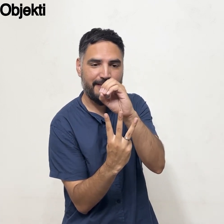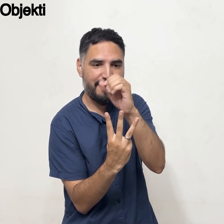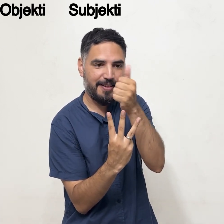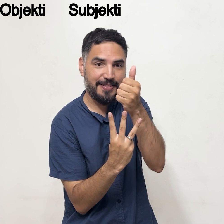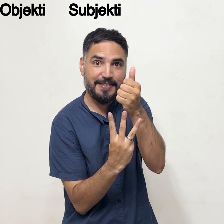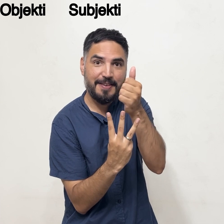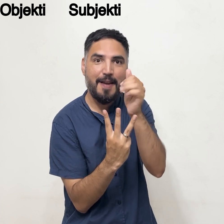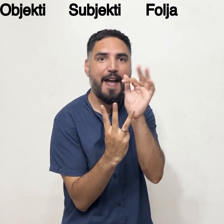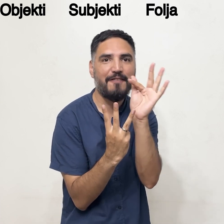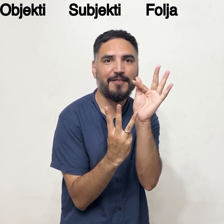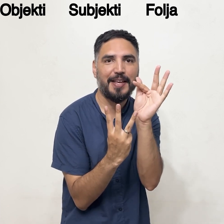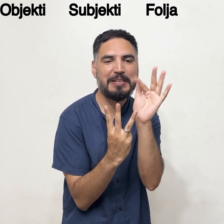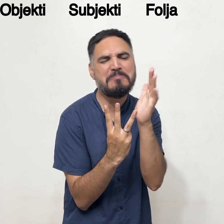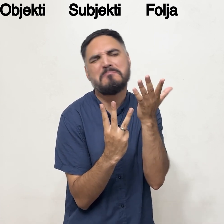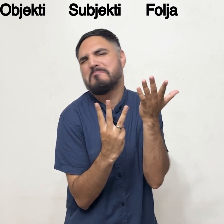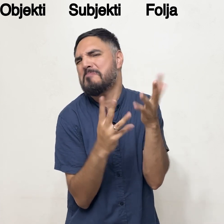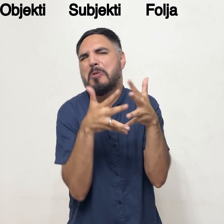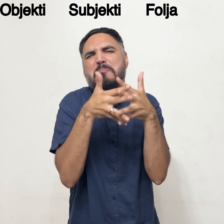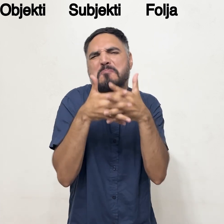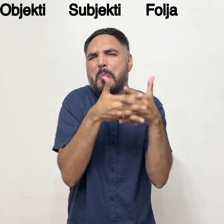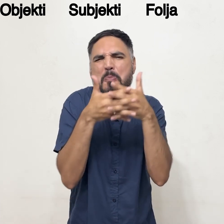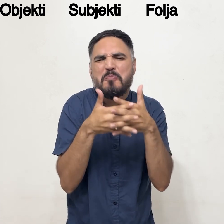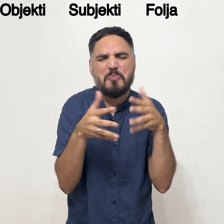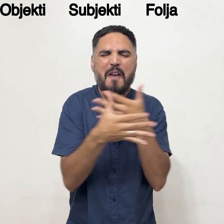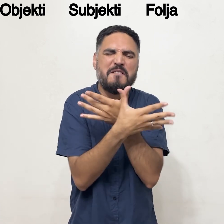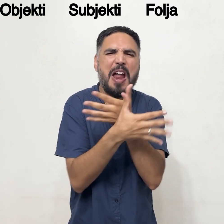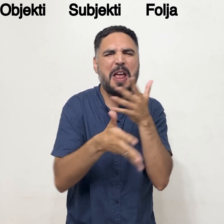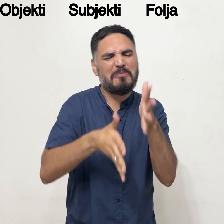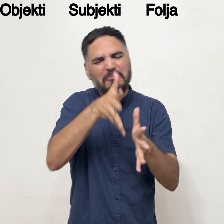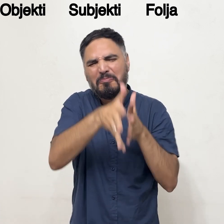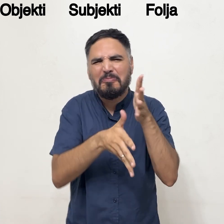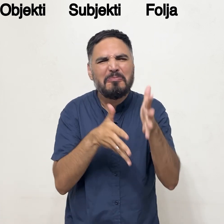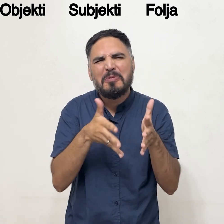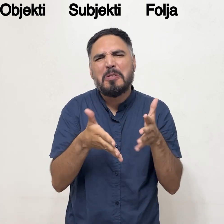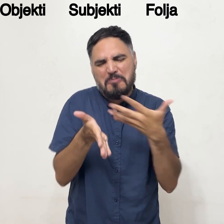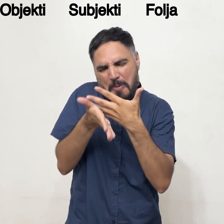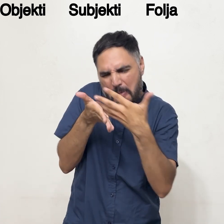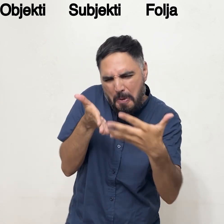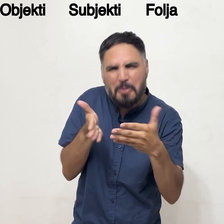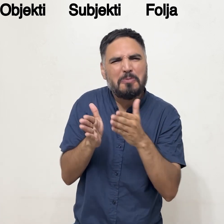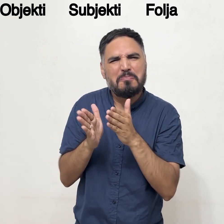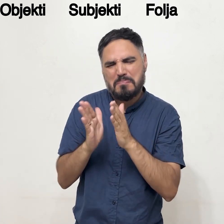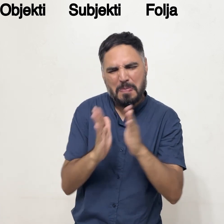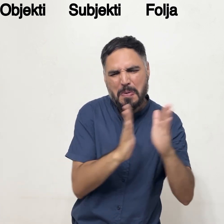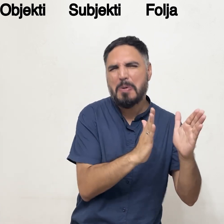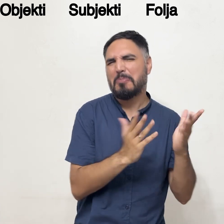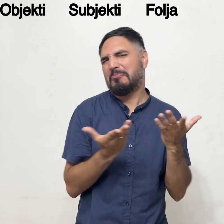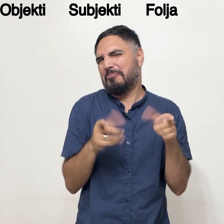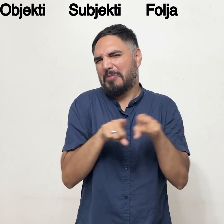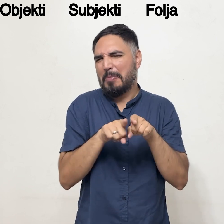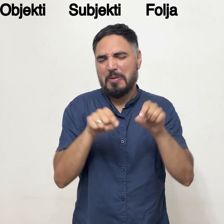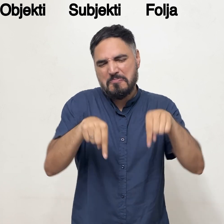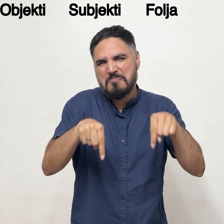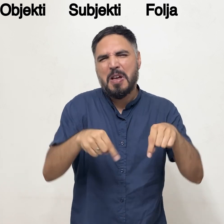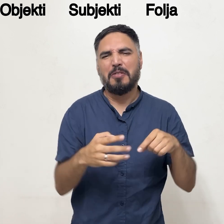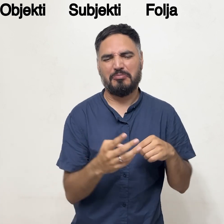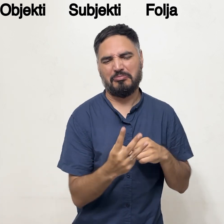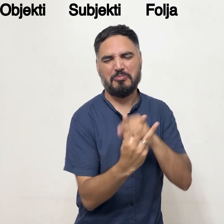the word for verbs is writing differently. But whether in the United States or Albania, grammar is in some way universal, so to make